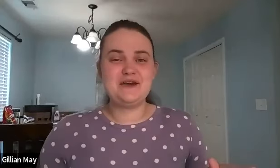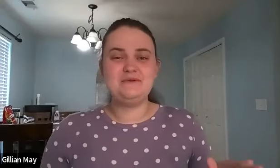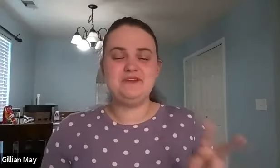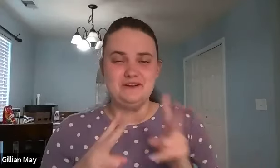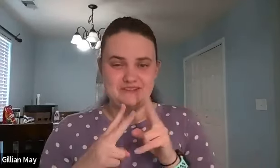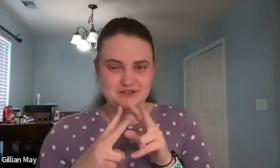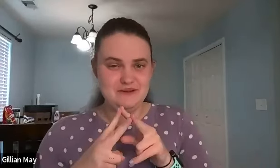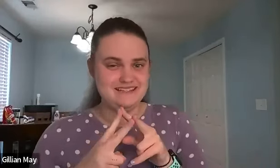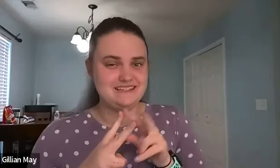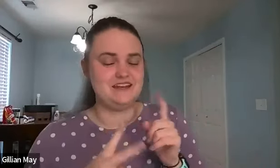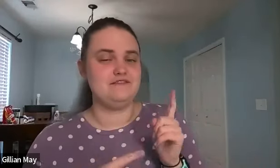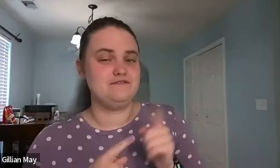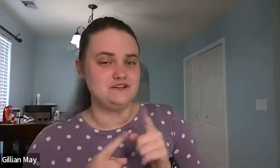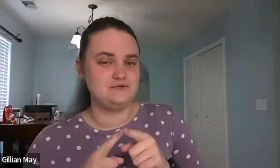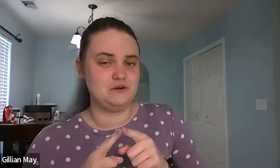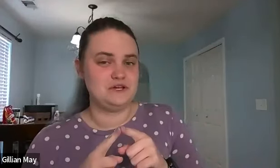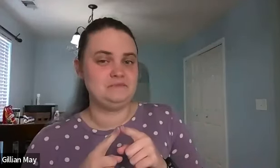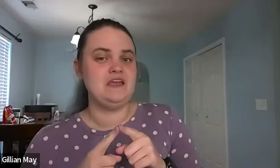So the 2 ways to sign it. The first one